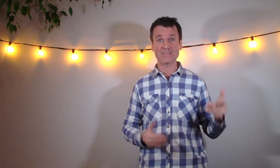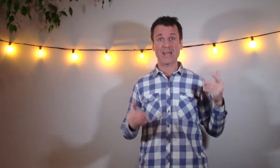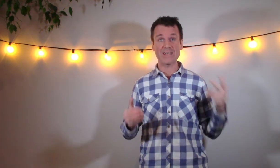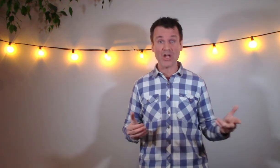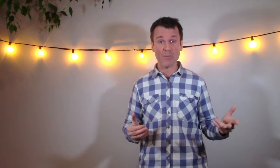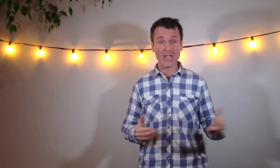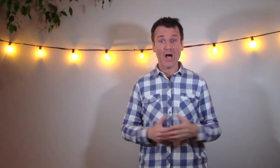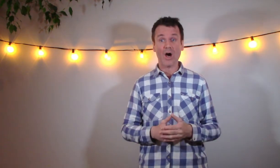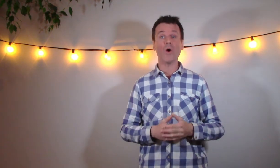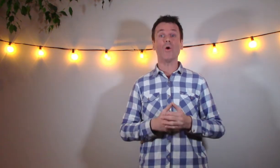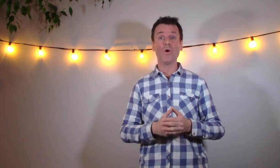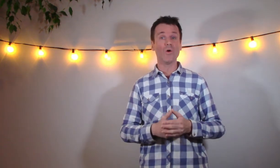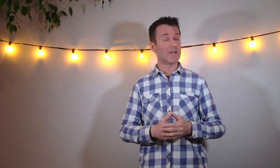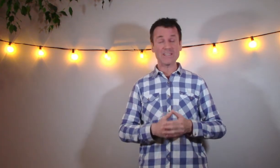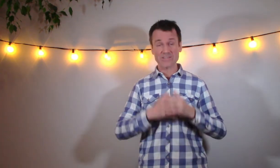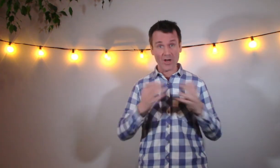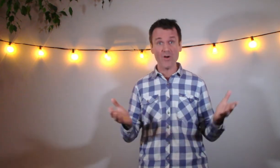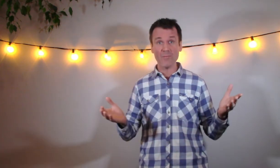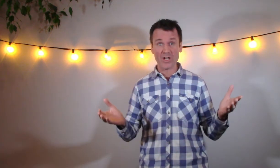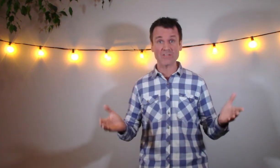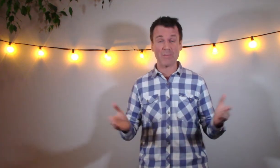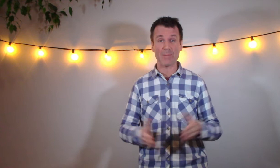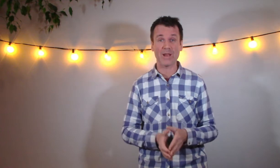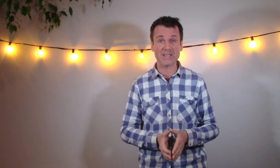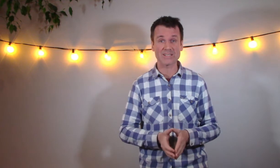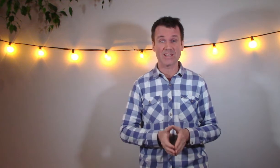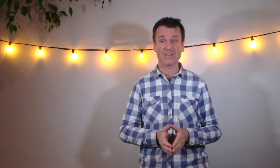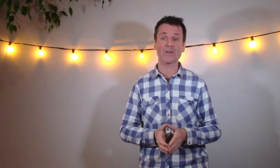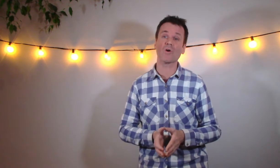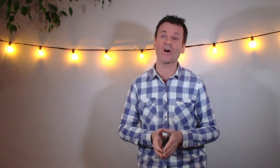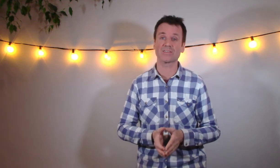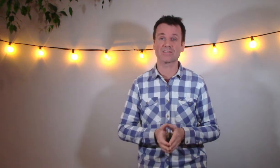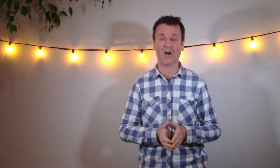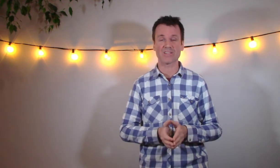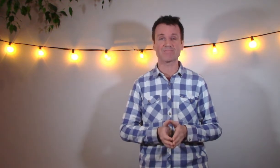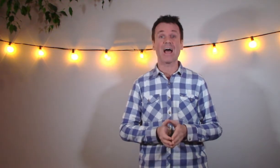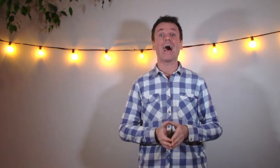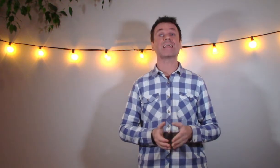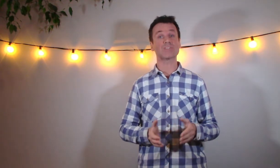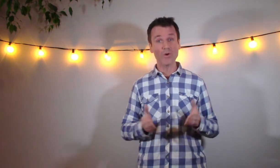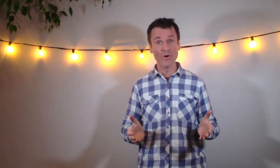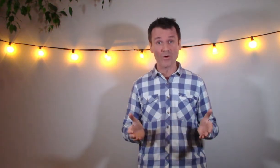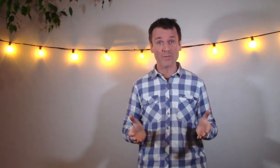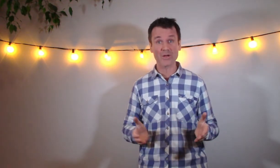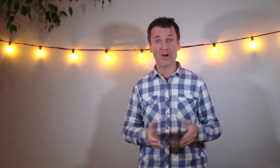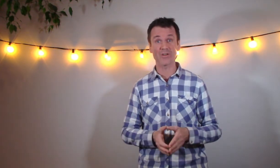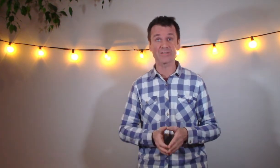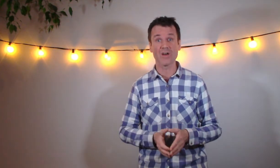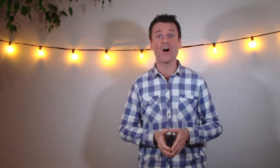and Naomi are all in so much of a better place than they were at the start. And it's all because of